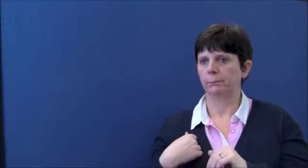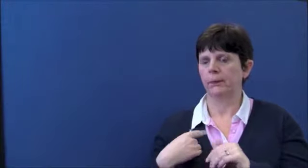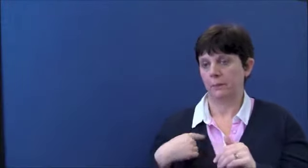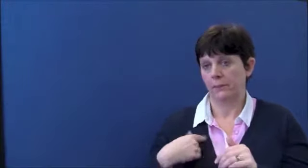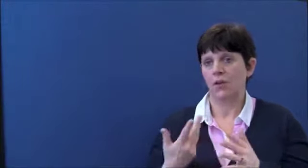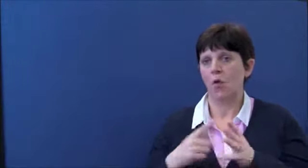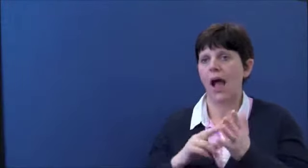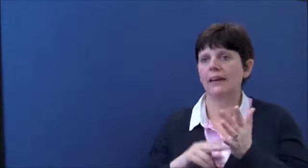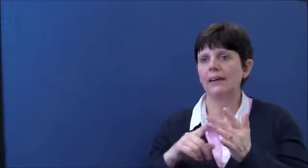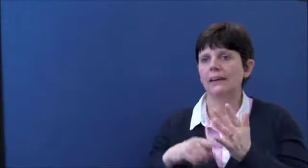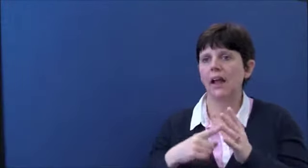meet.